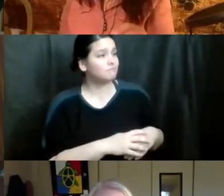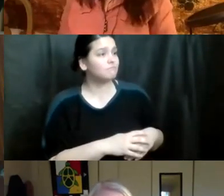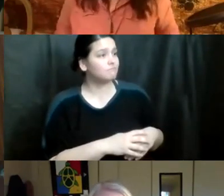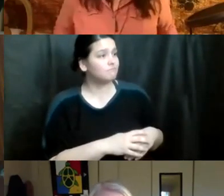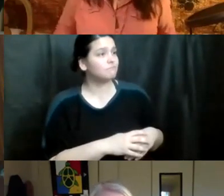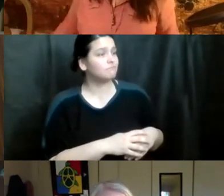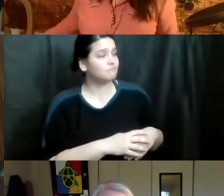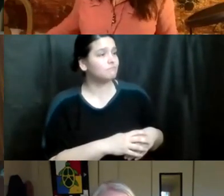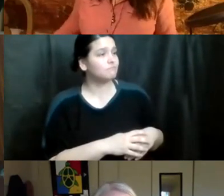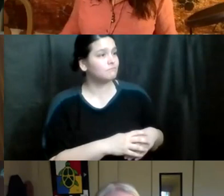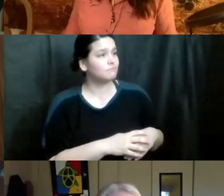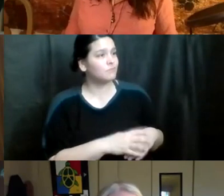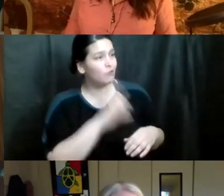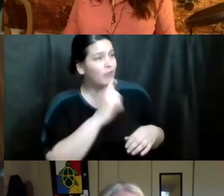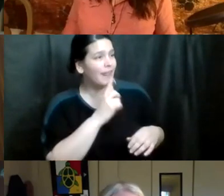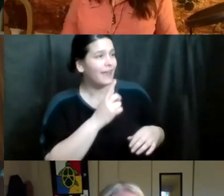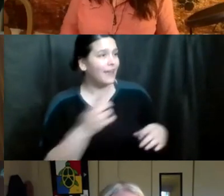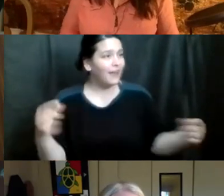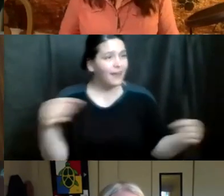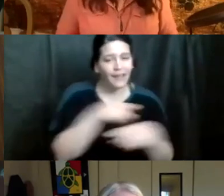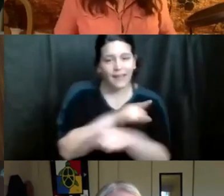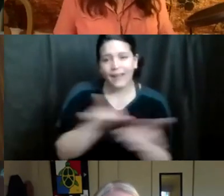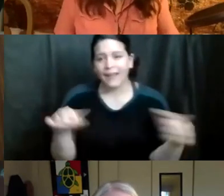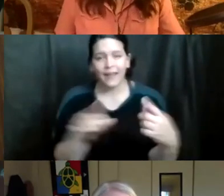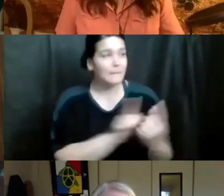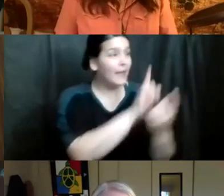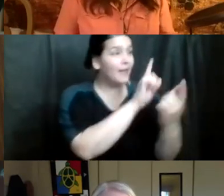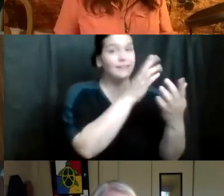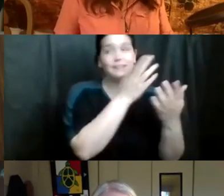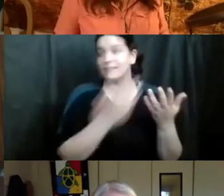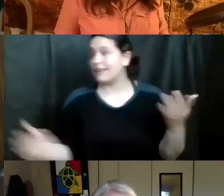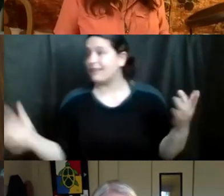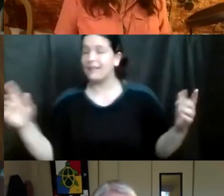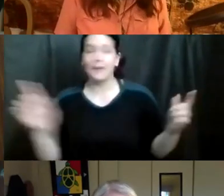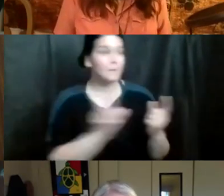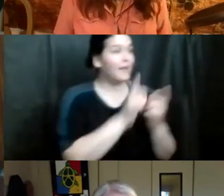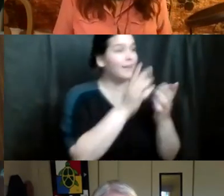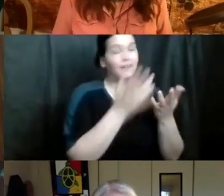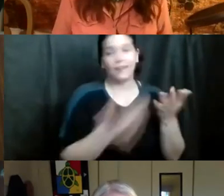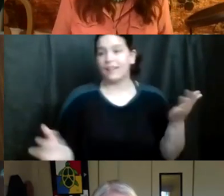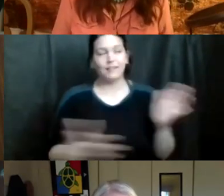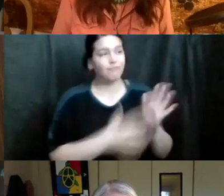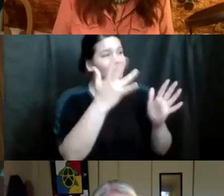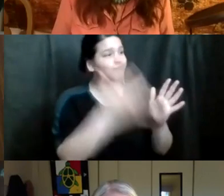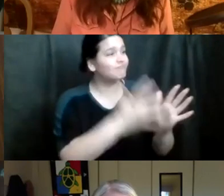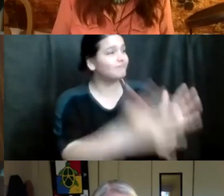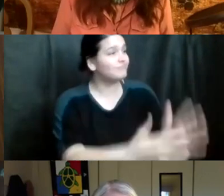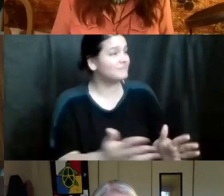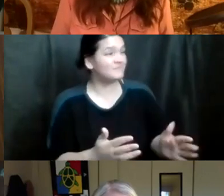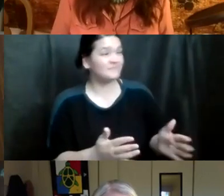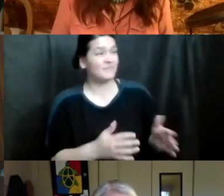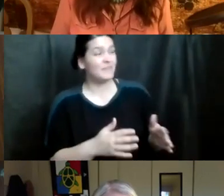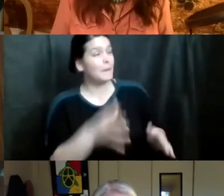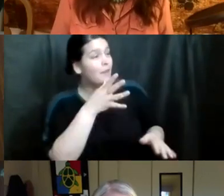weaved, our paths have weaved, whether it was at the Mother Earth events, and the